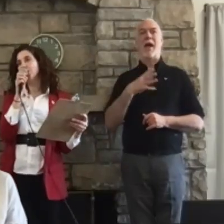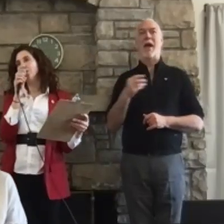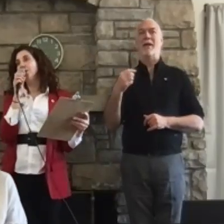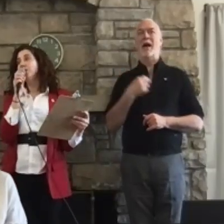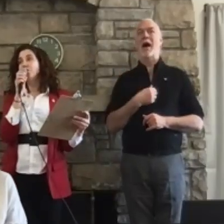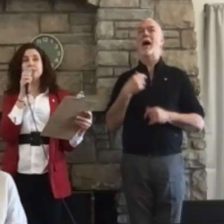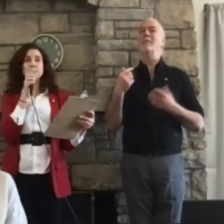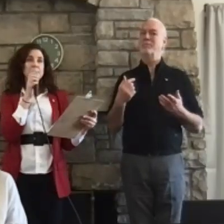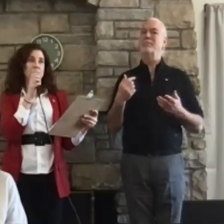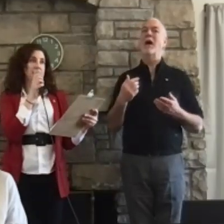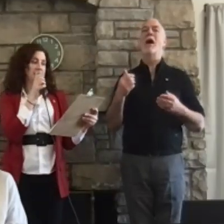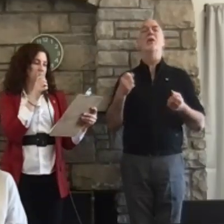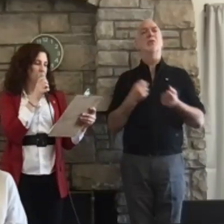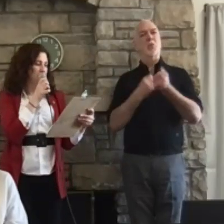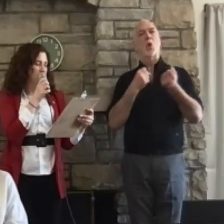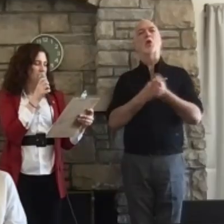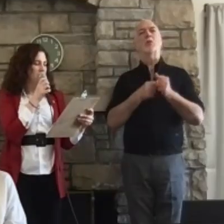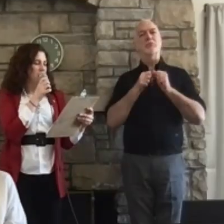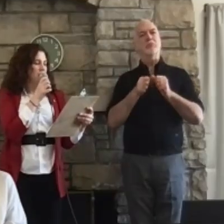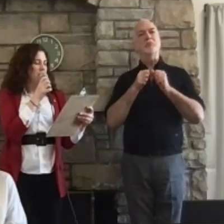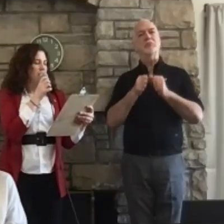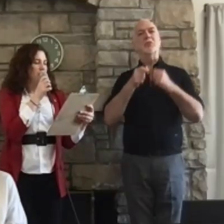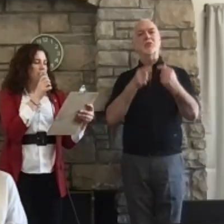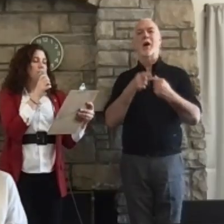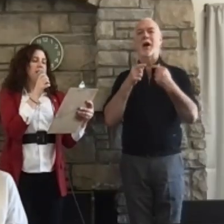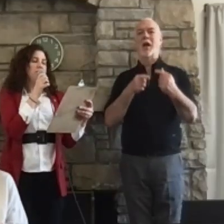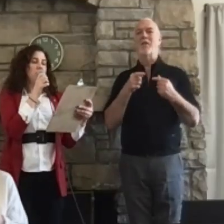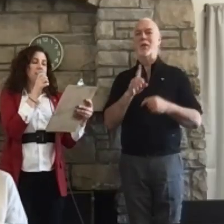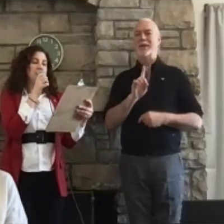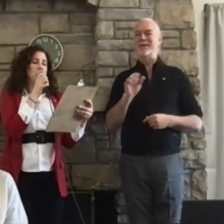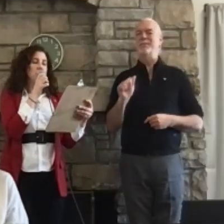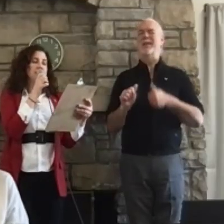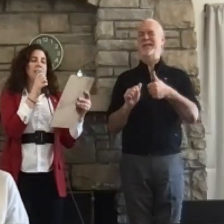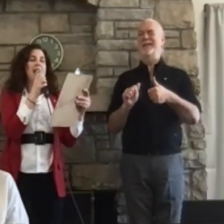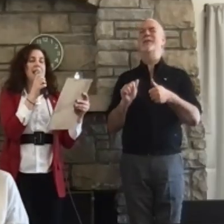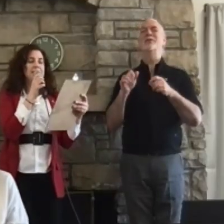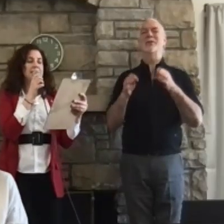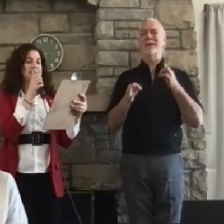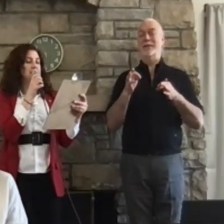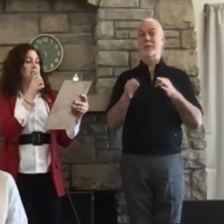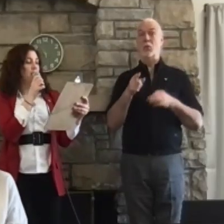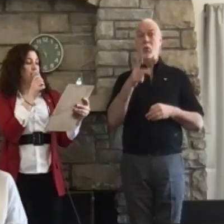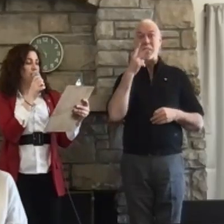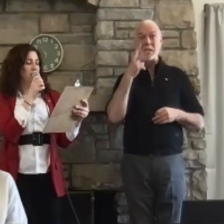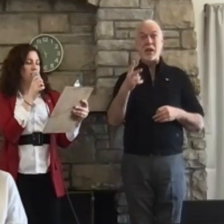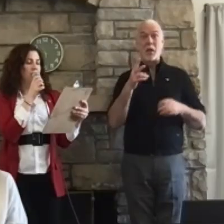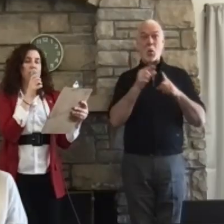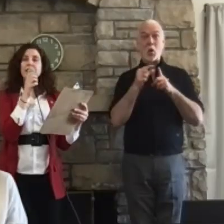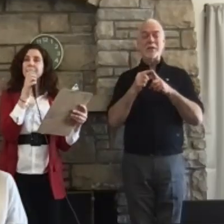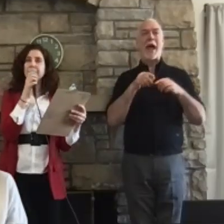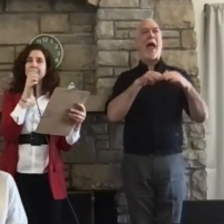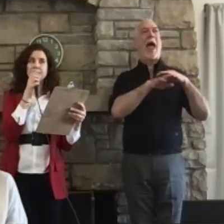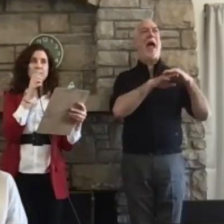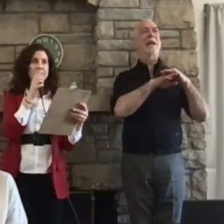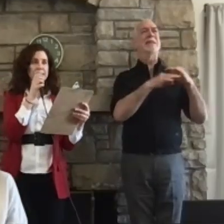ongoing struggle for disability justice. You may have noticed the words "access is love" on